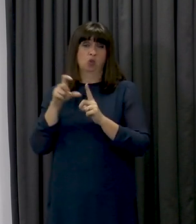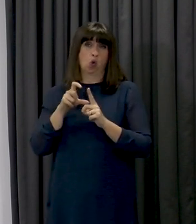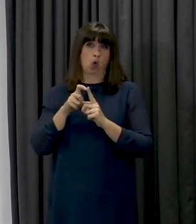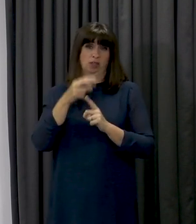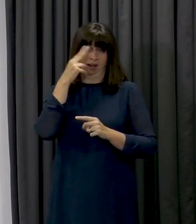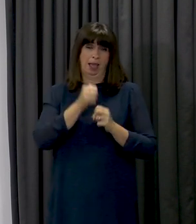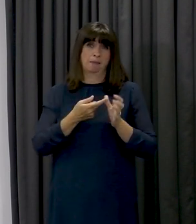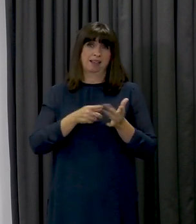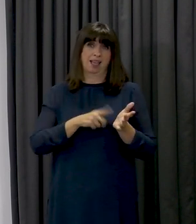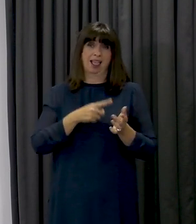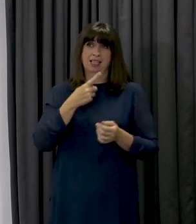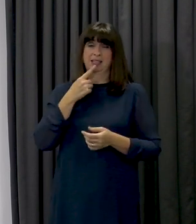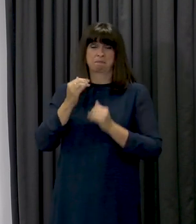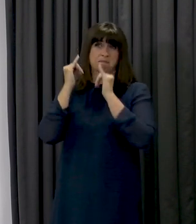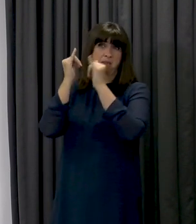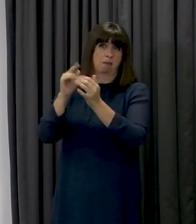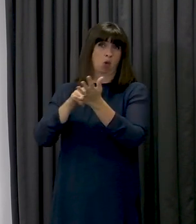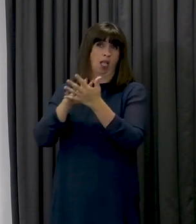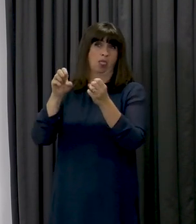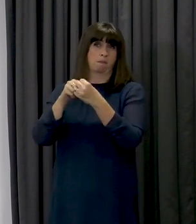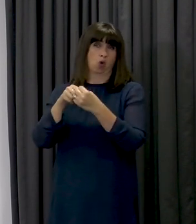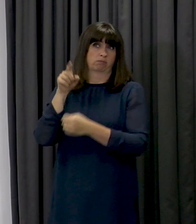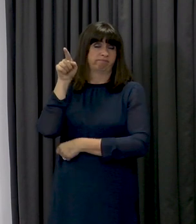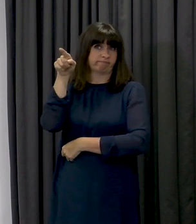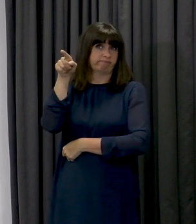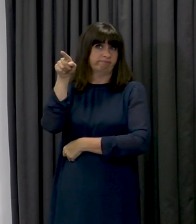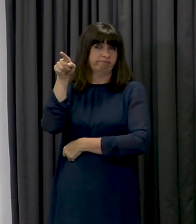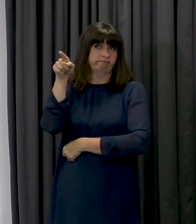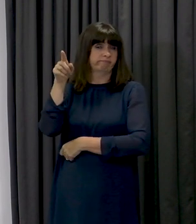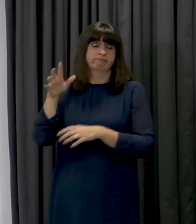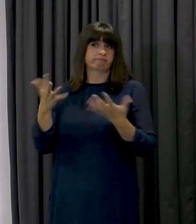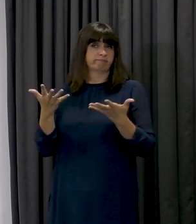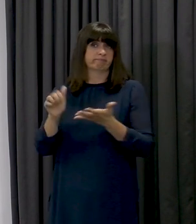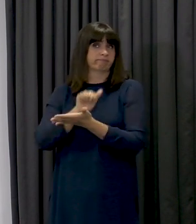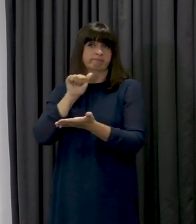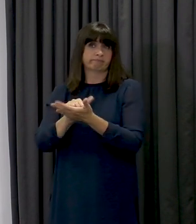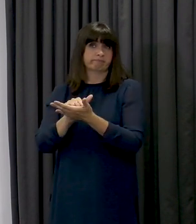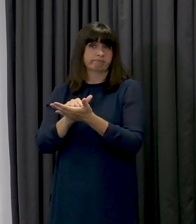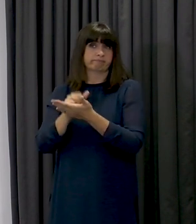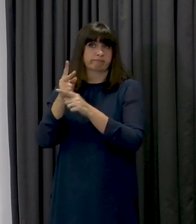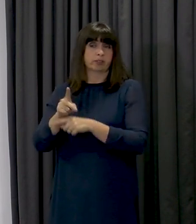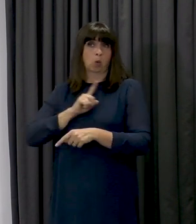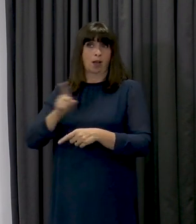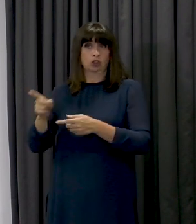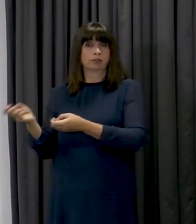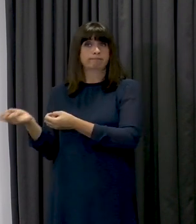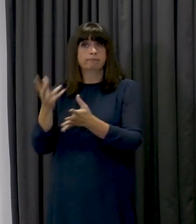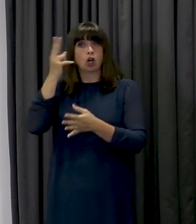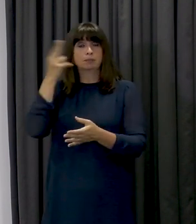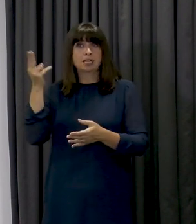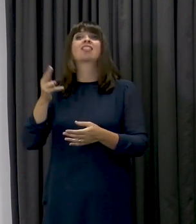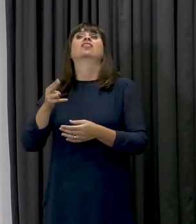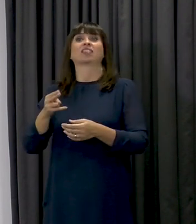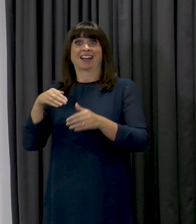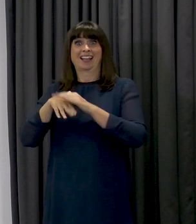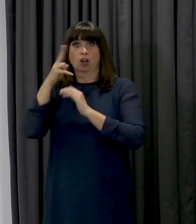was failed by the local health board. And we're also aware of other patients contracting the virus while staying at the hospital. Given that